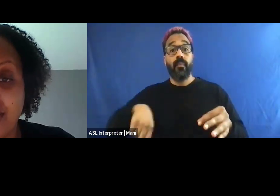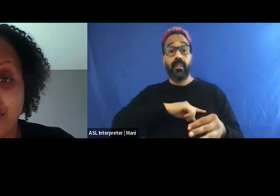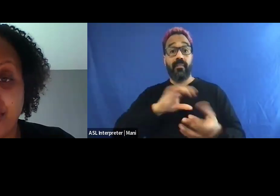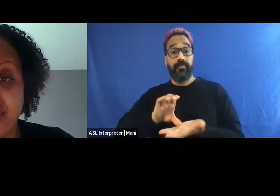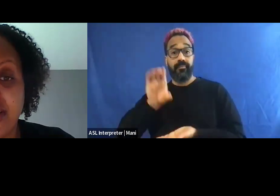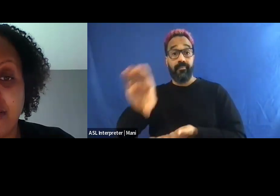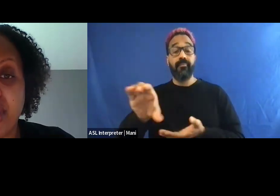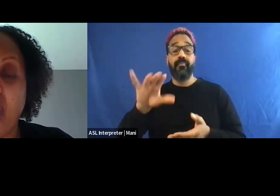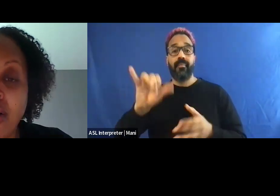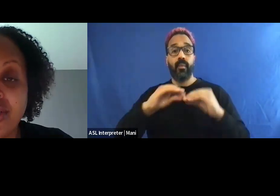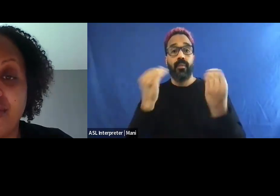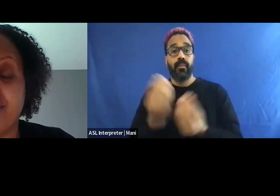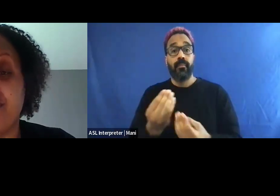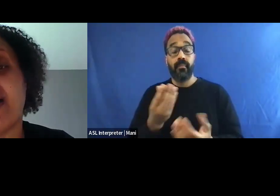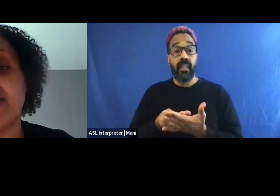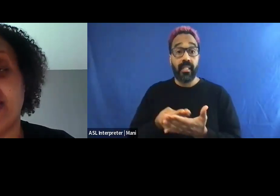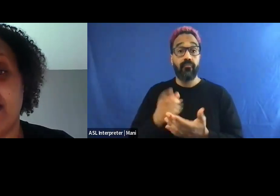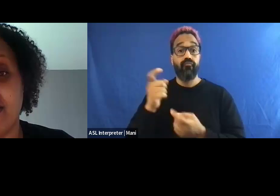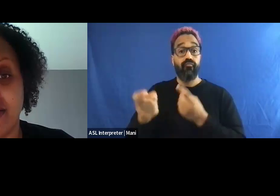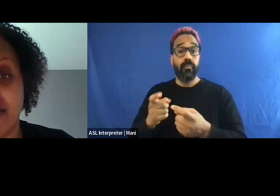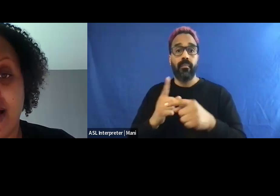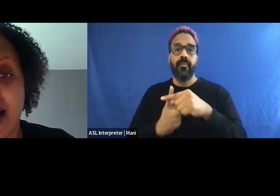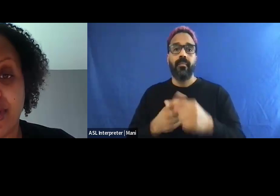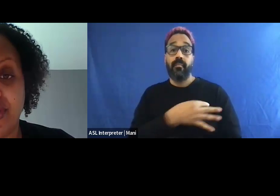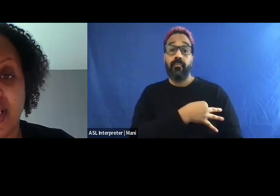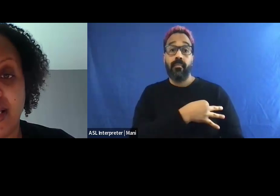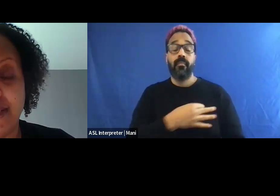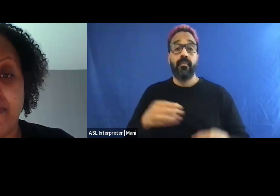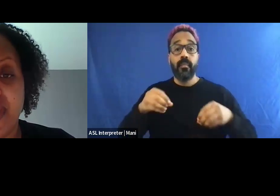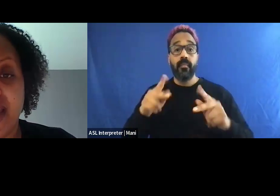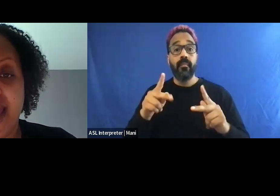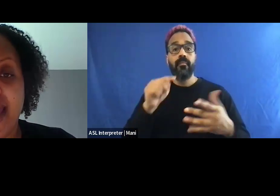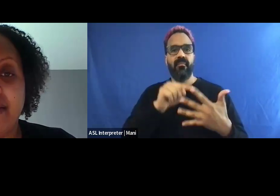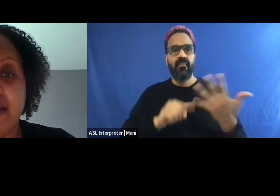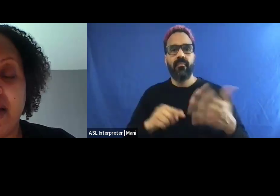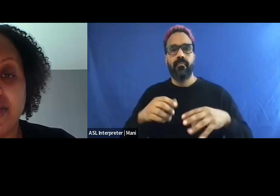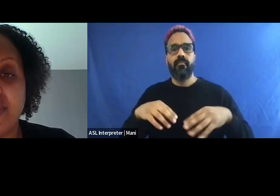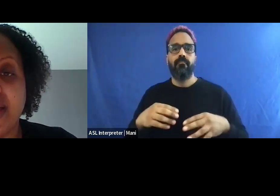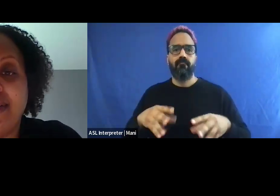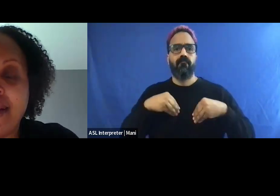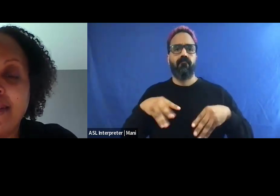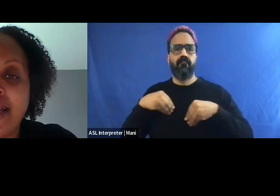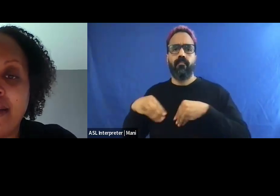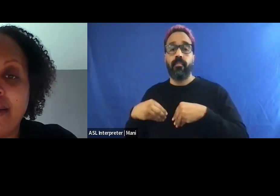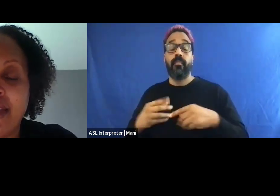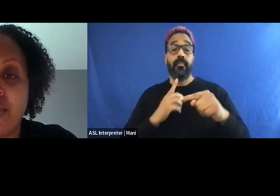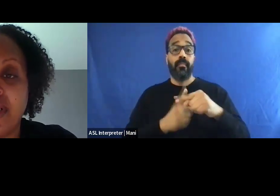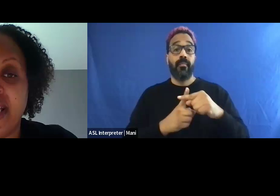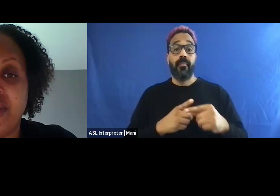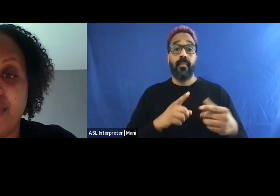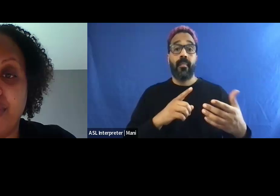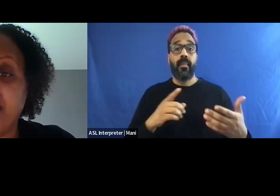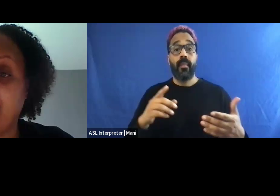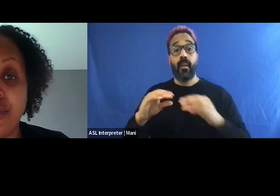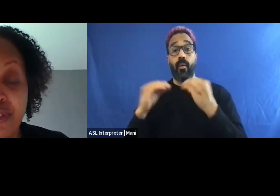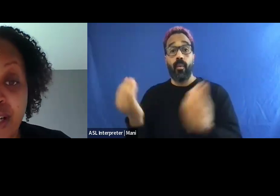financial contributions, but also through volunteer opportunities, and also connecting the